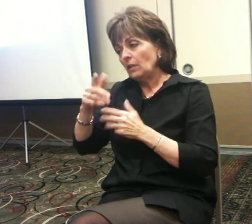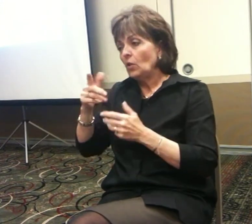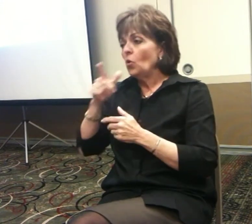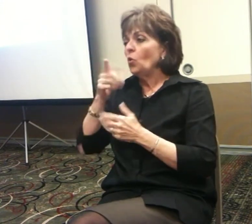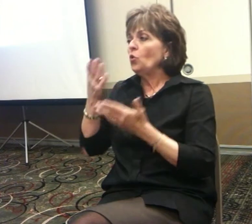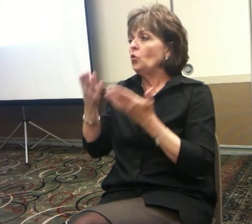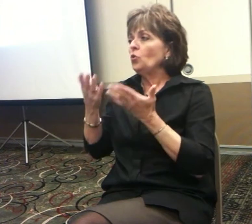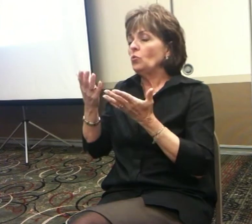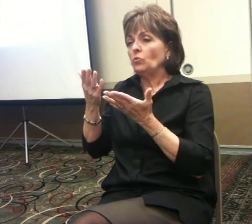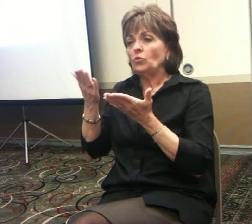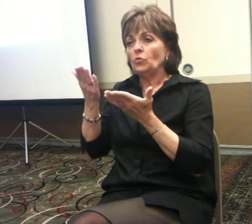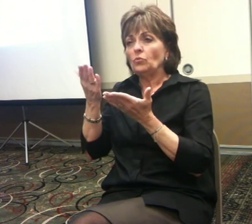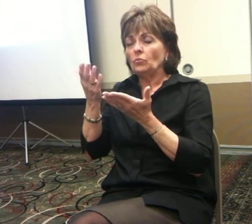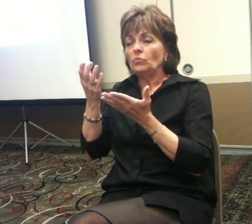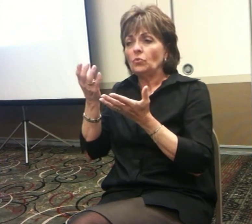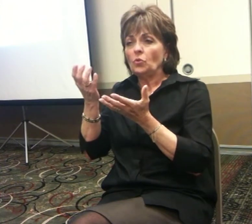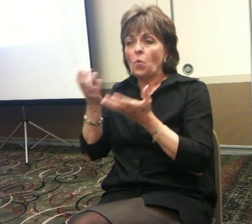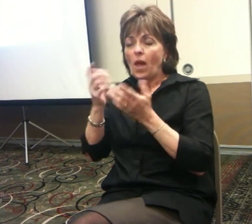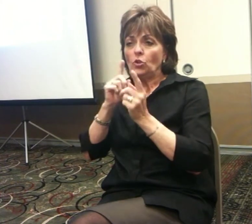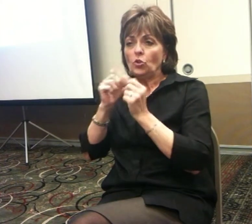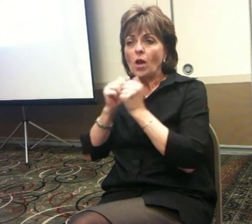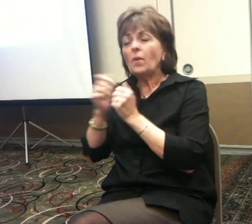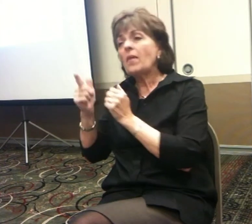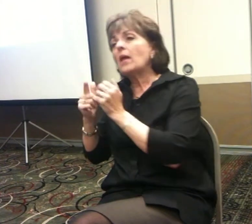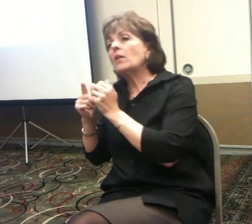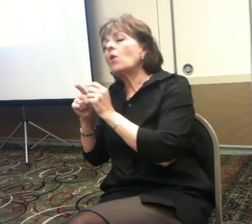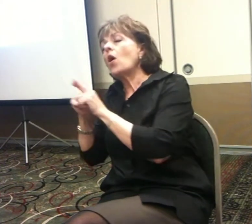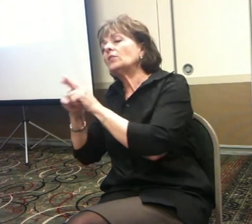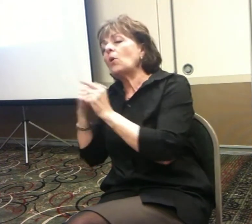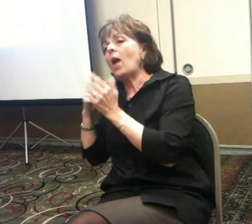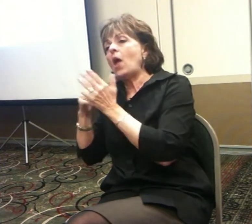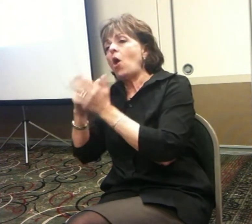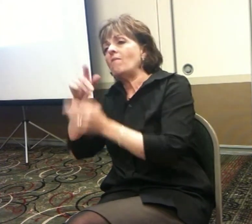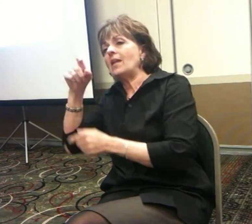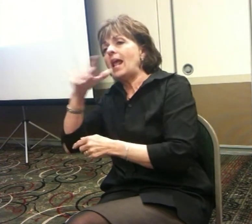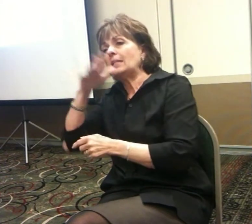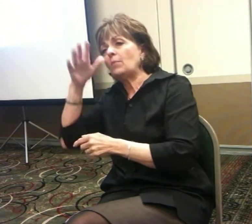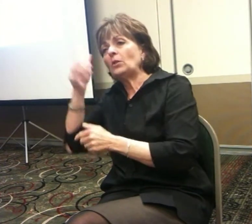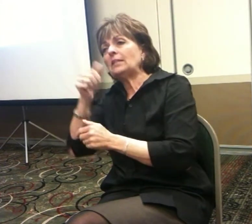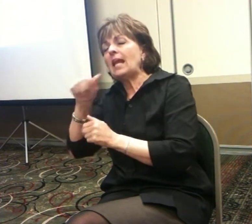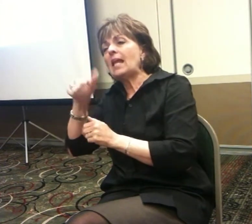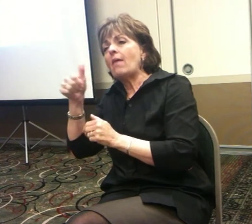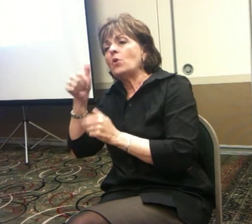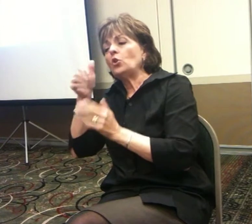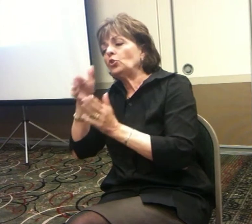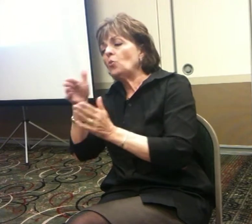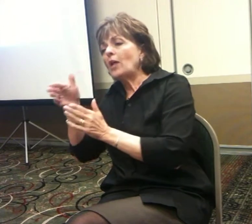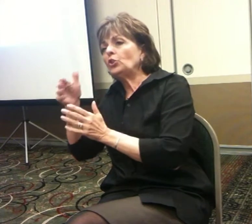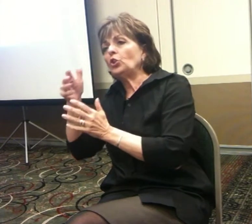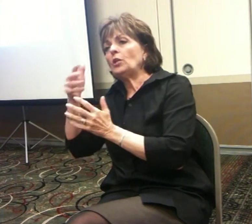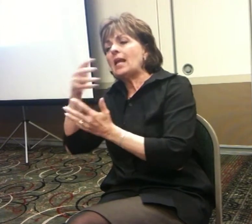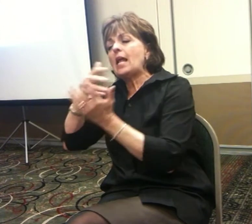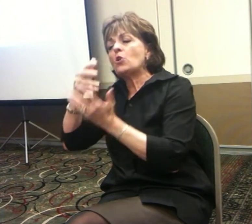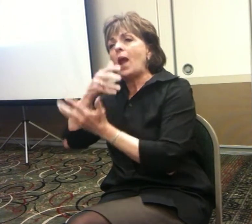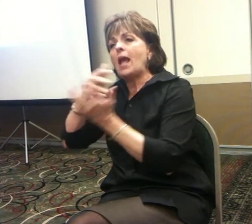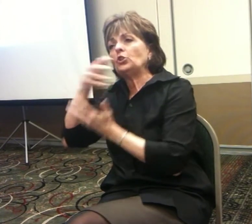talk to. I also oftentimes ask parents, are there any other structured interactions this kid takes part in?